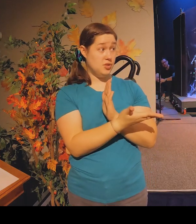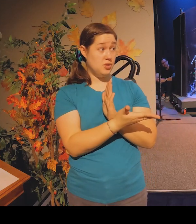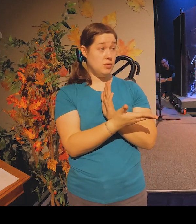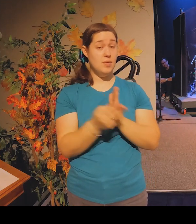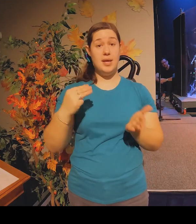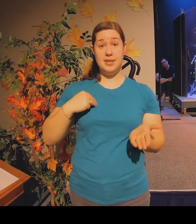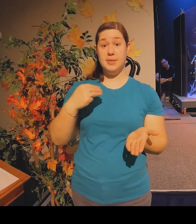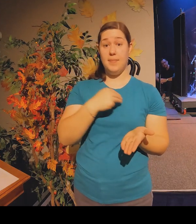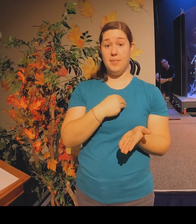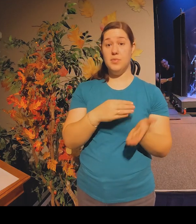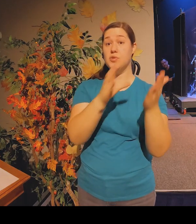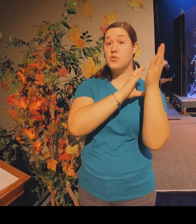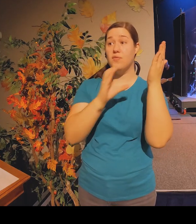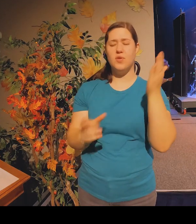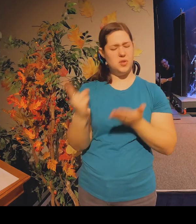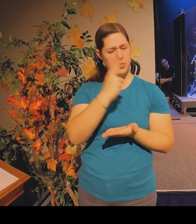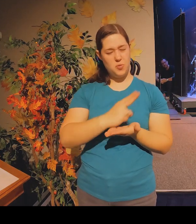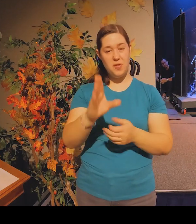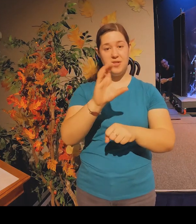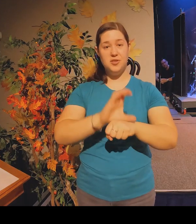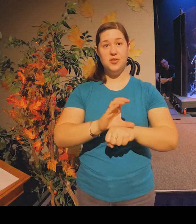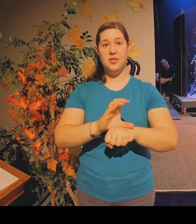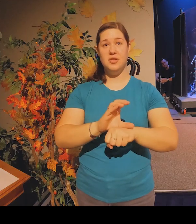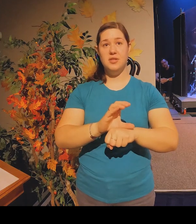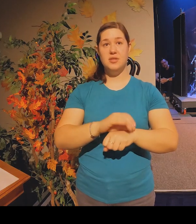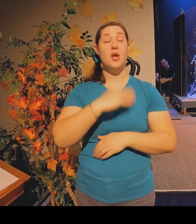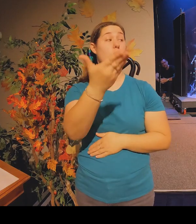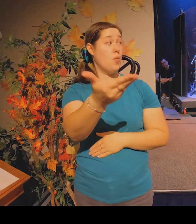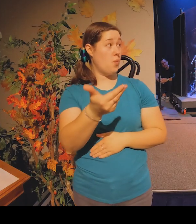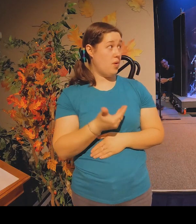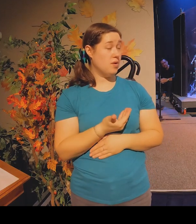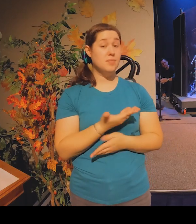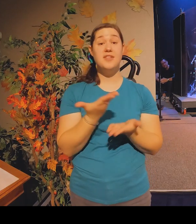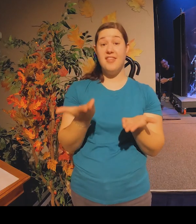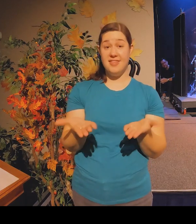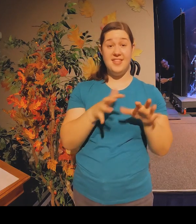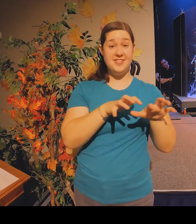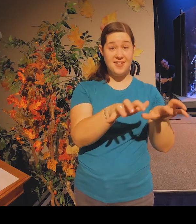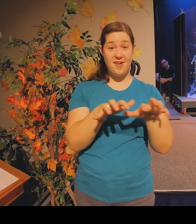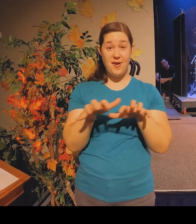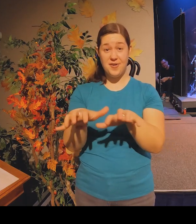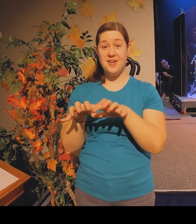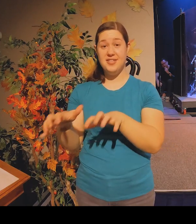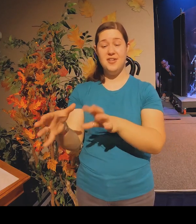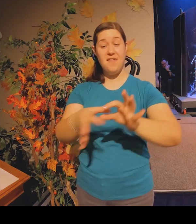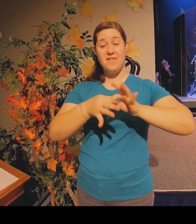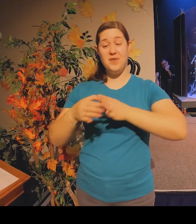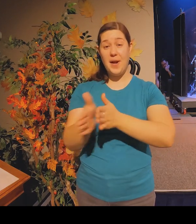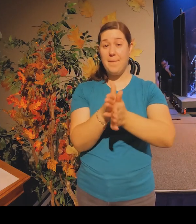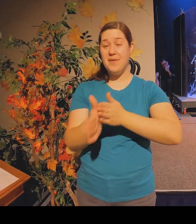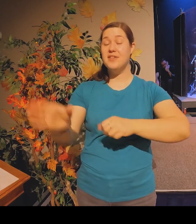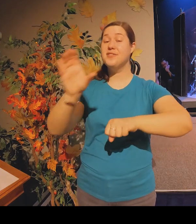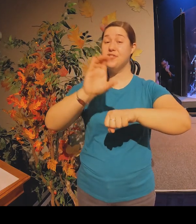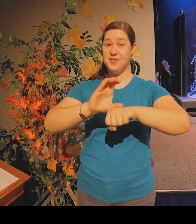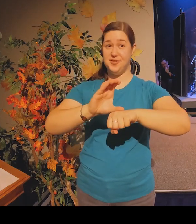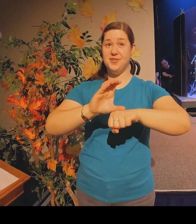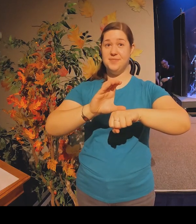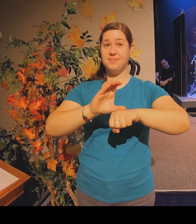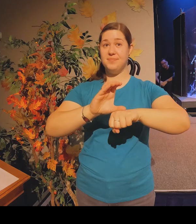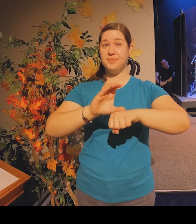of Christ's holy church, and bid you welcome to this congregation of the United Methodist